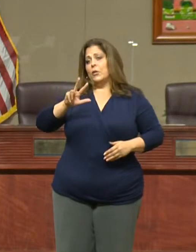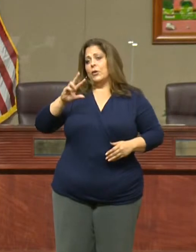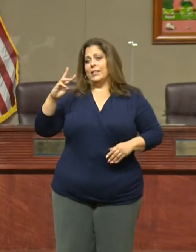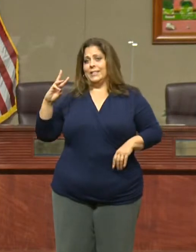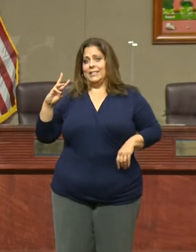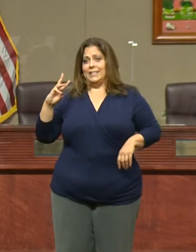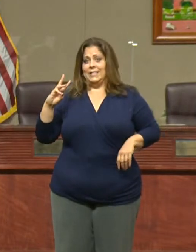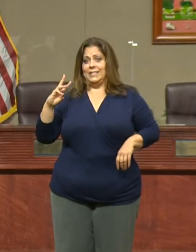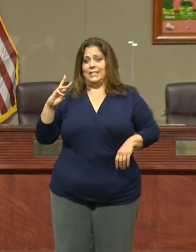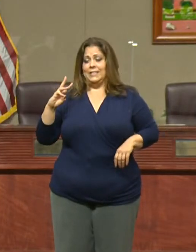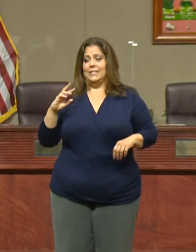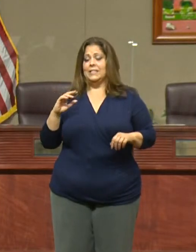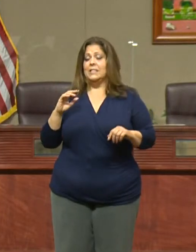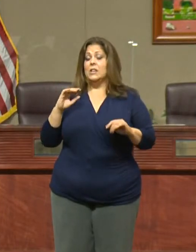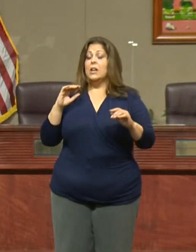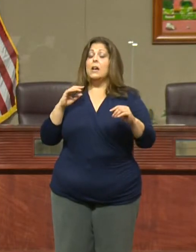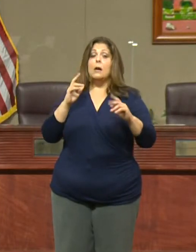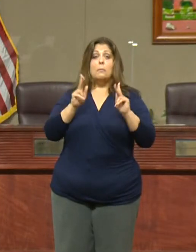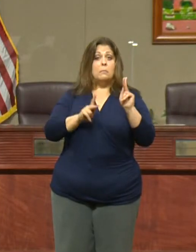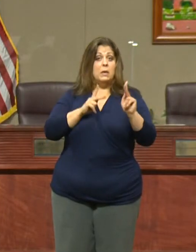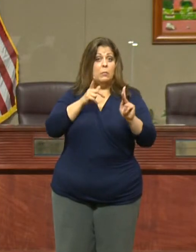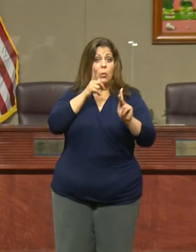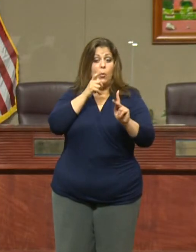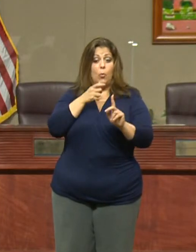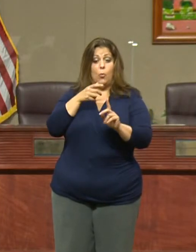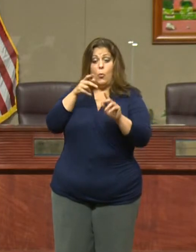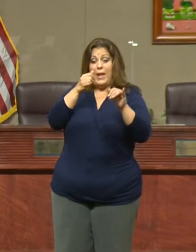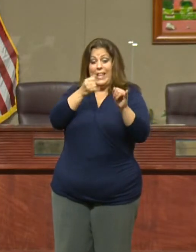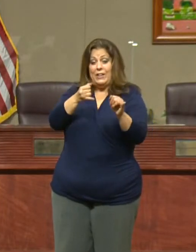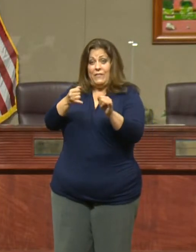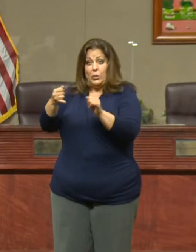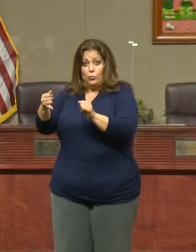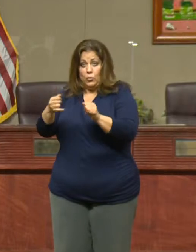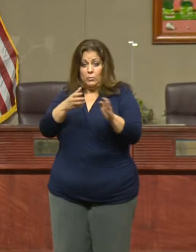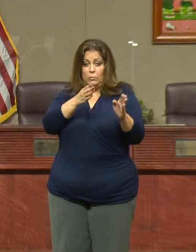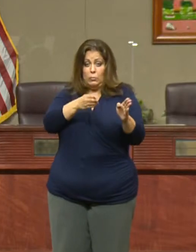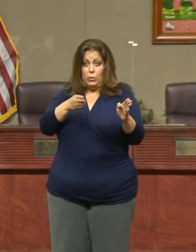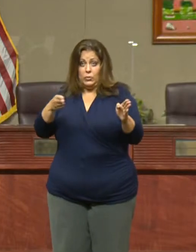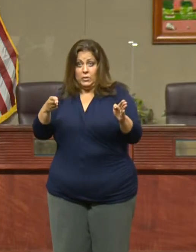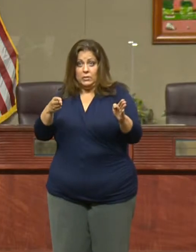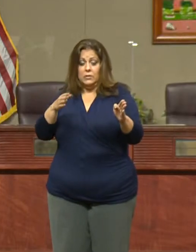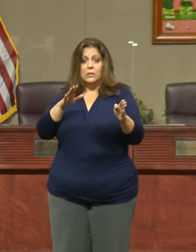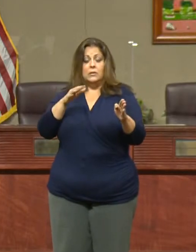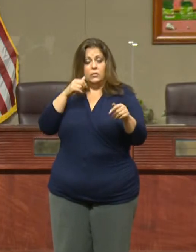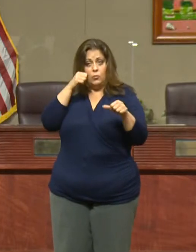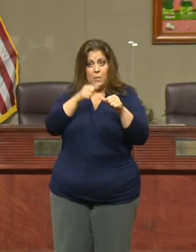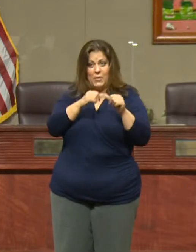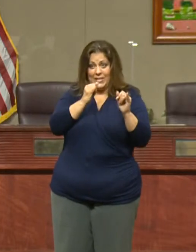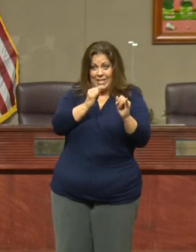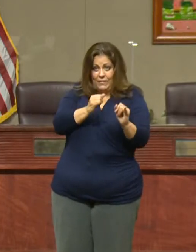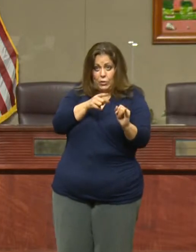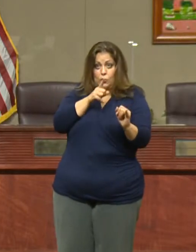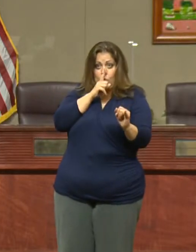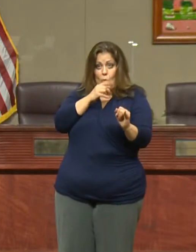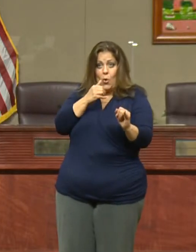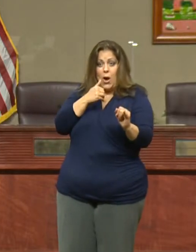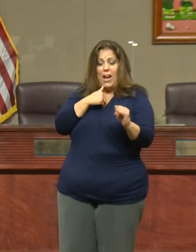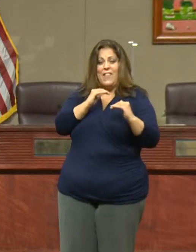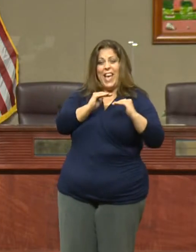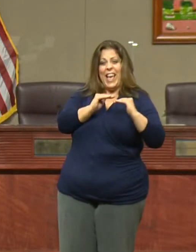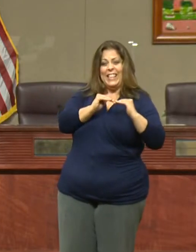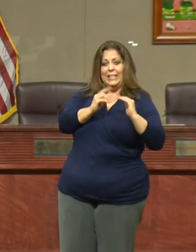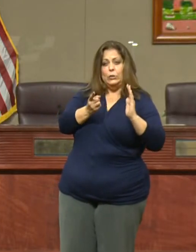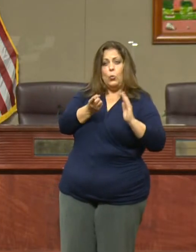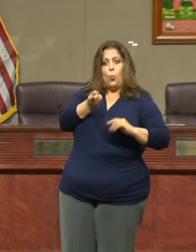978,436. The total number of people, now these are individuals, this number is individual, that have received at least